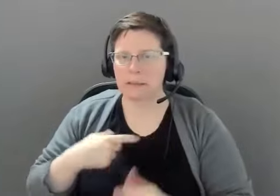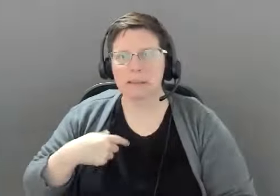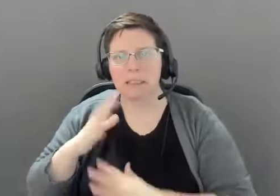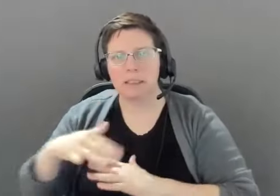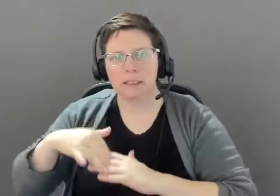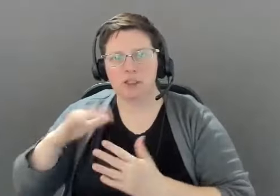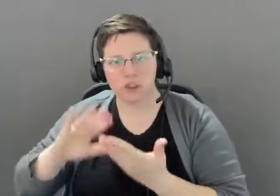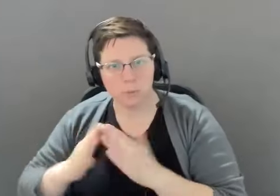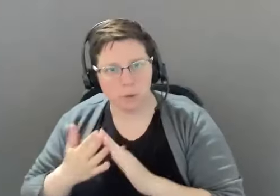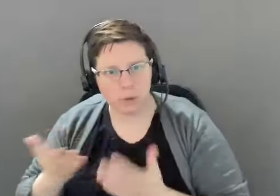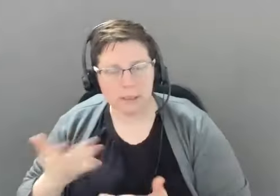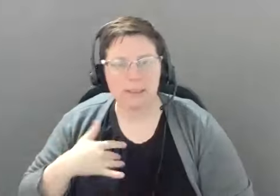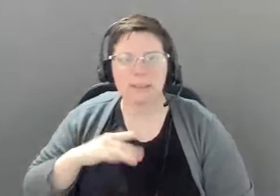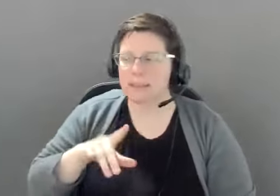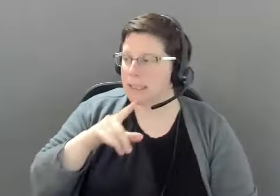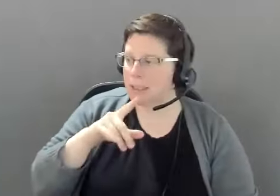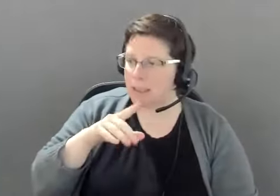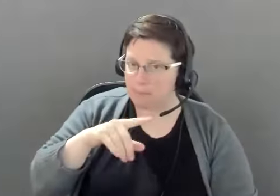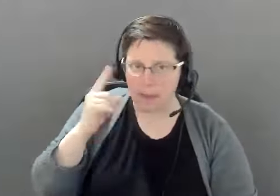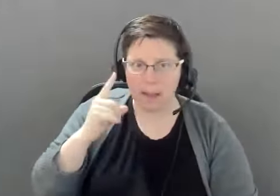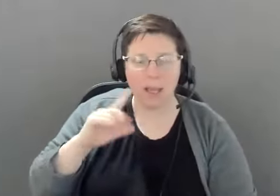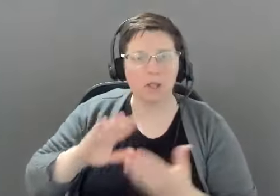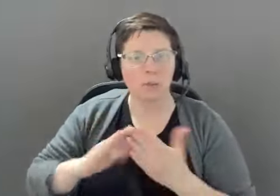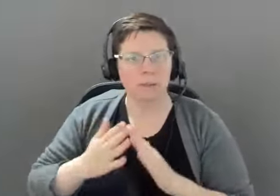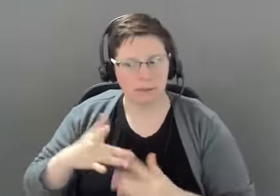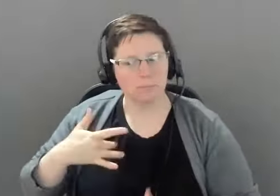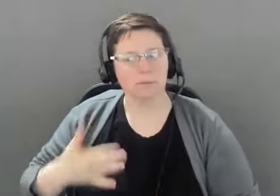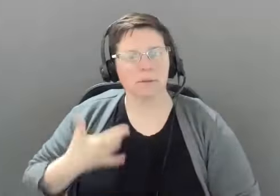missing and murdered Indigenous women and girls and 2S